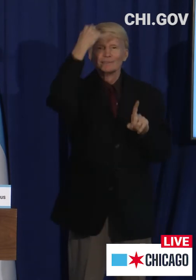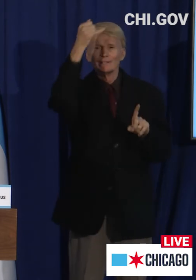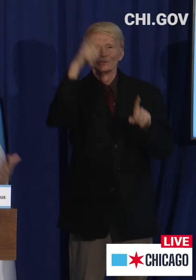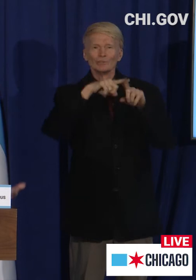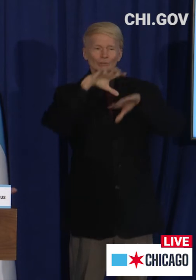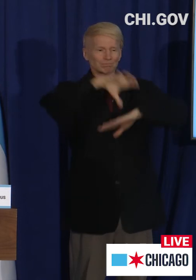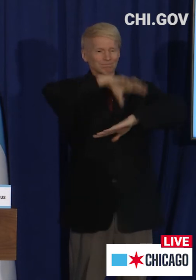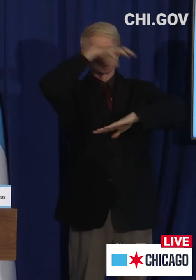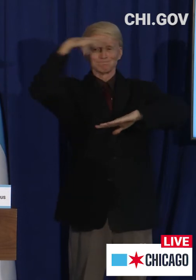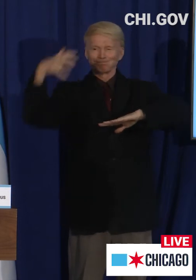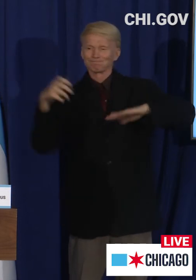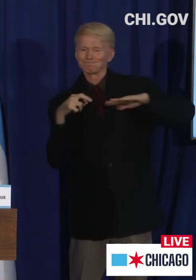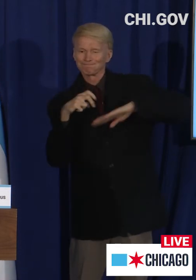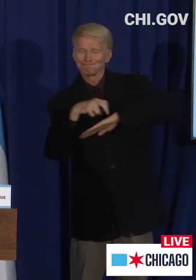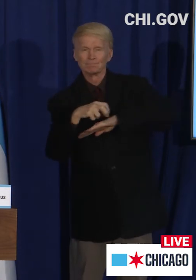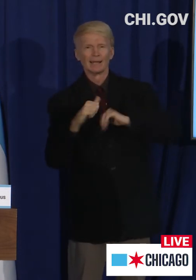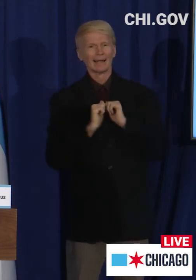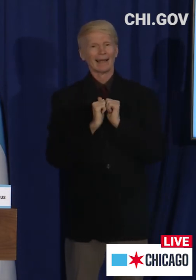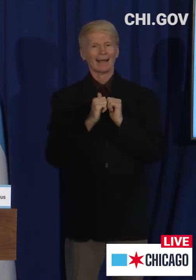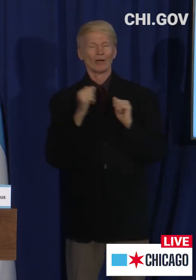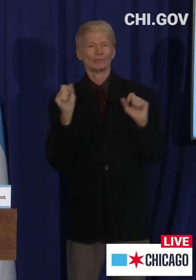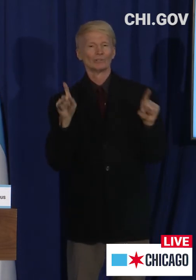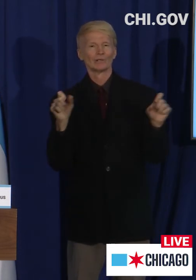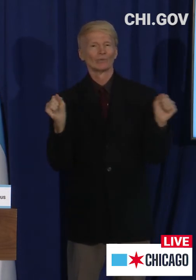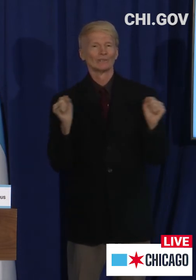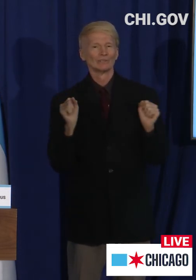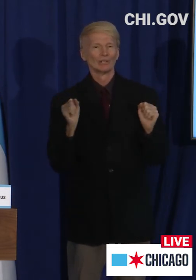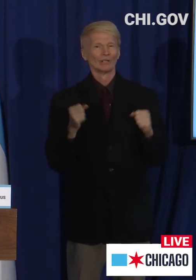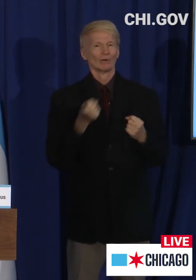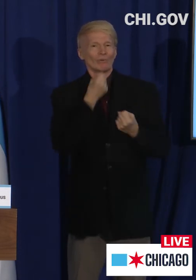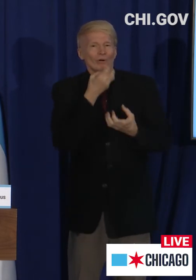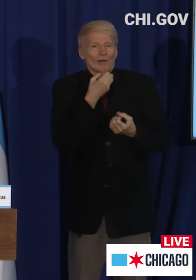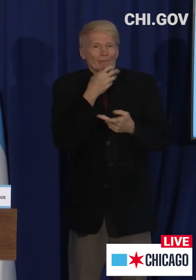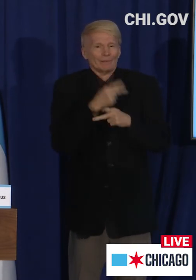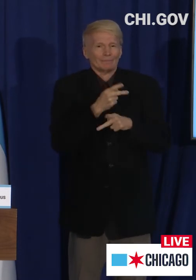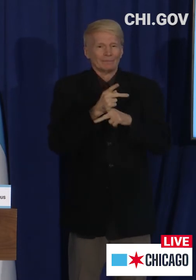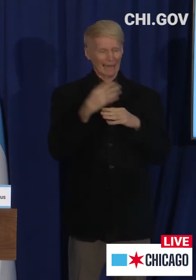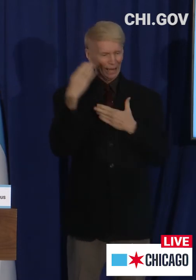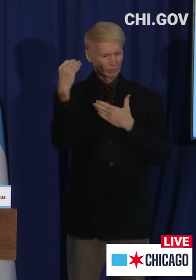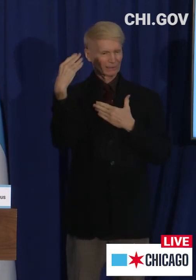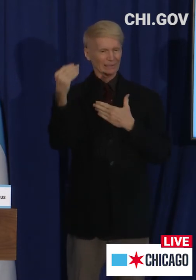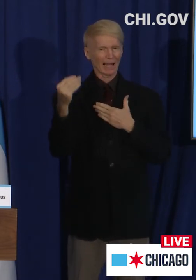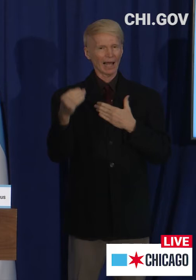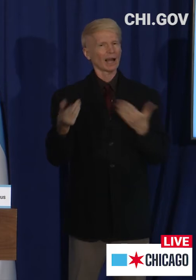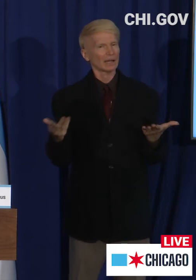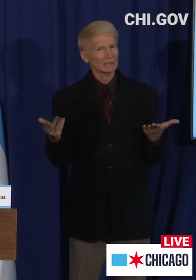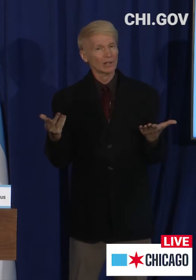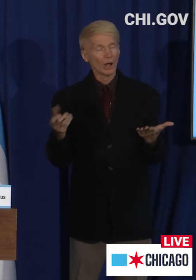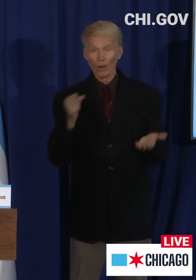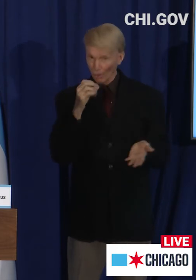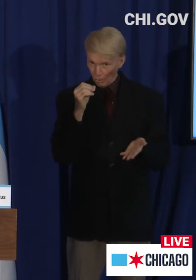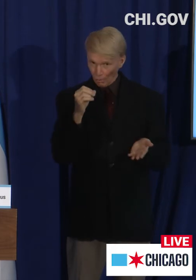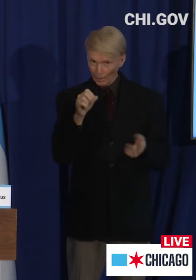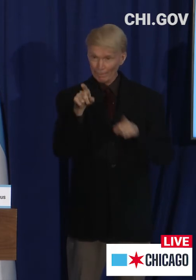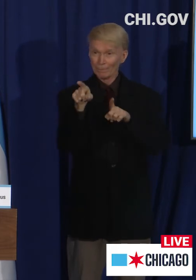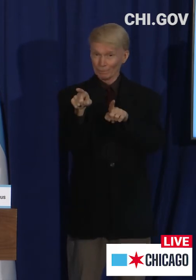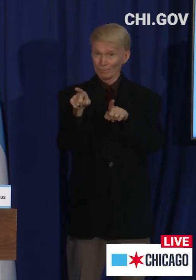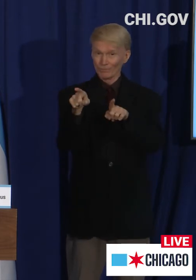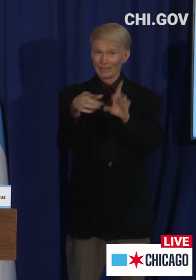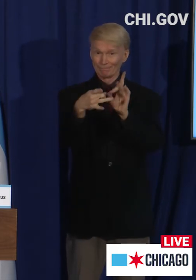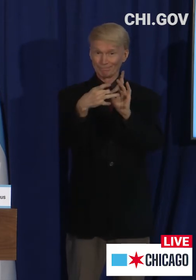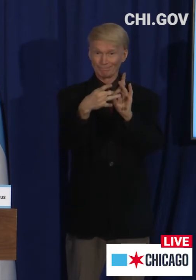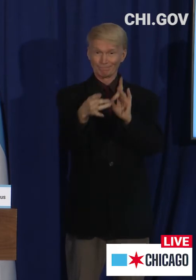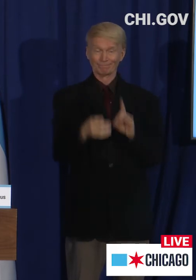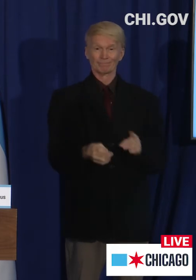can we, in a relatively safe way, open up outdoor dining possibilities. So yes, the designs that are